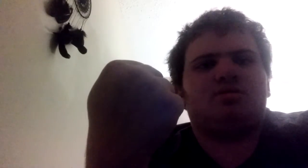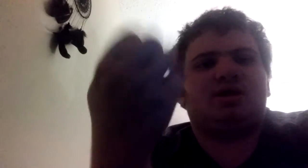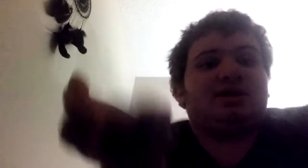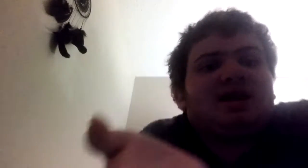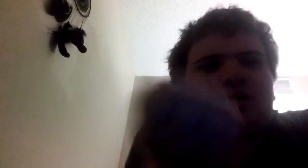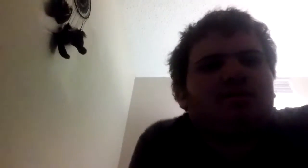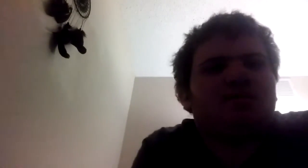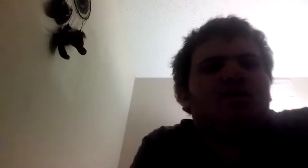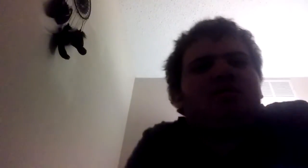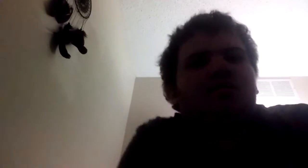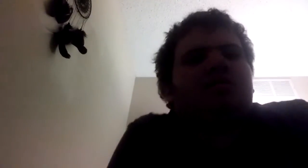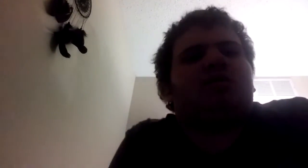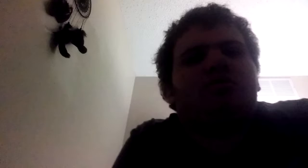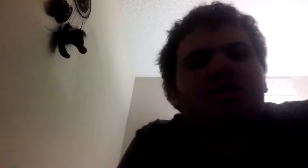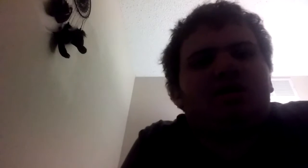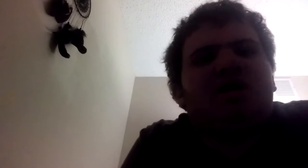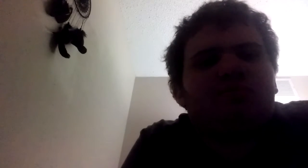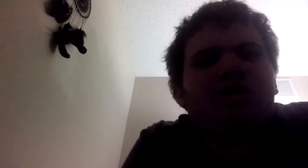he kind of counts. So